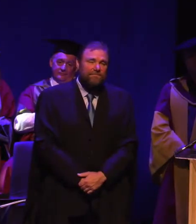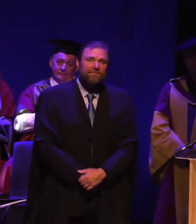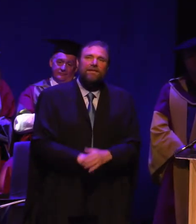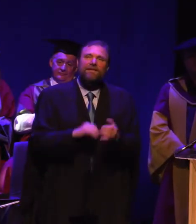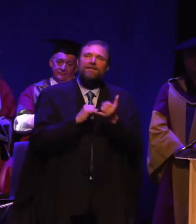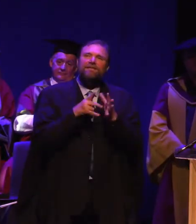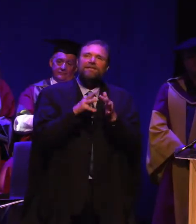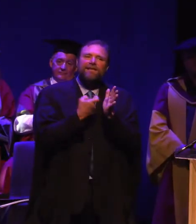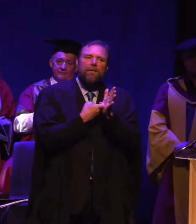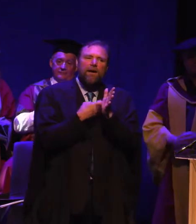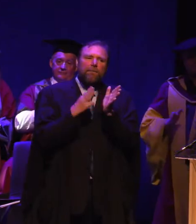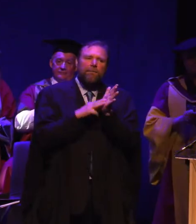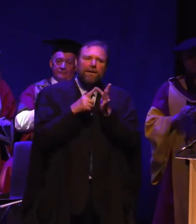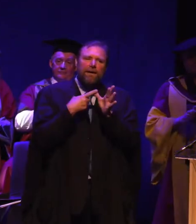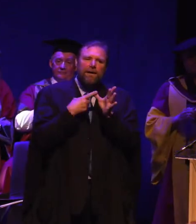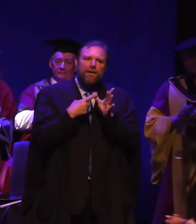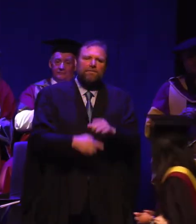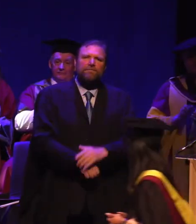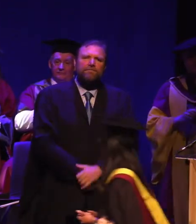Seba Mia.